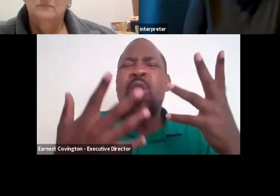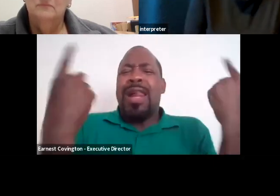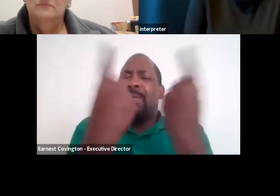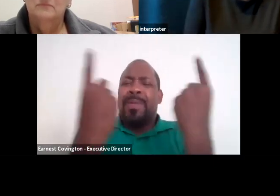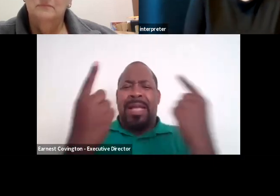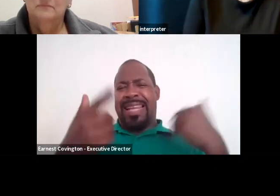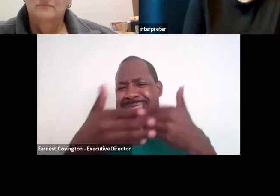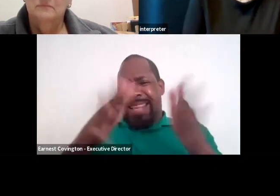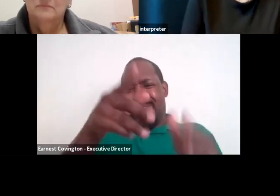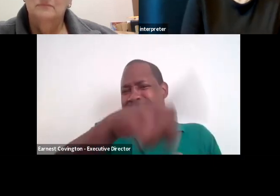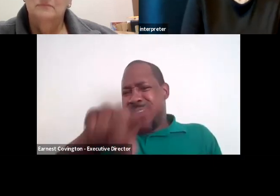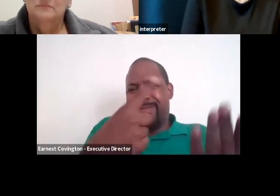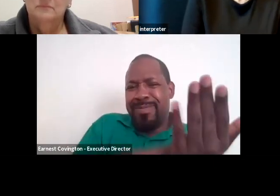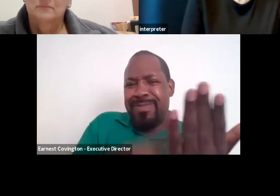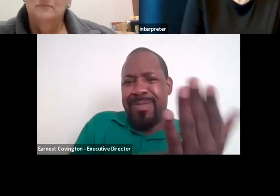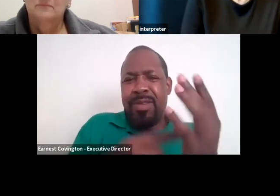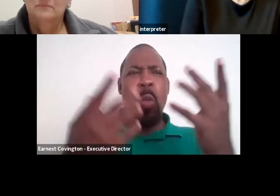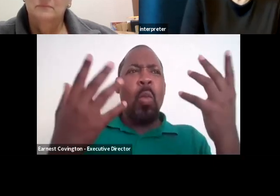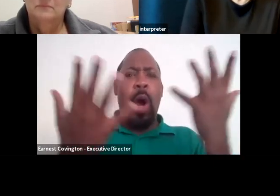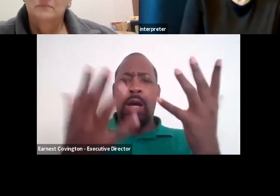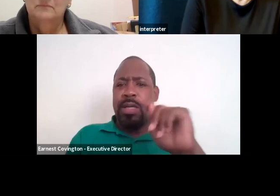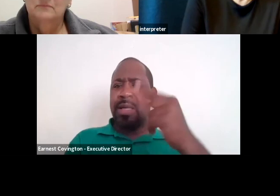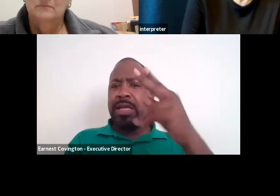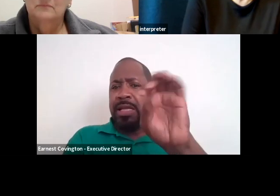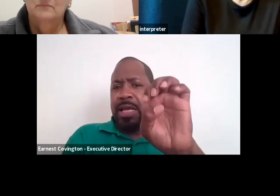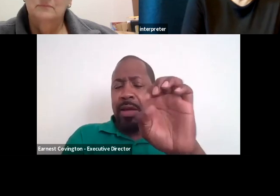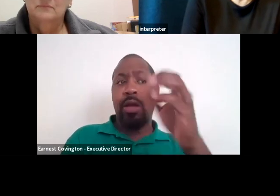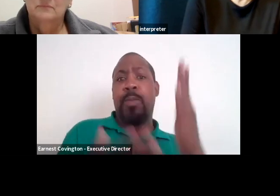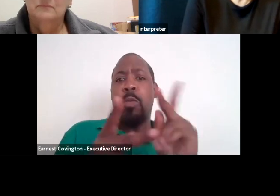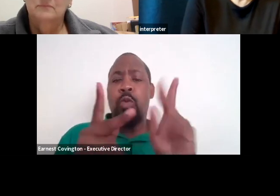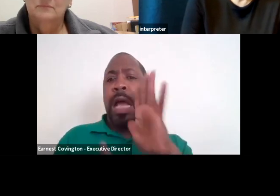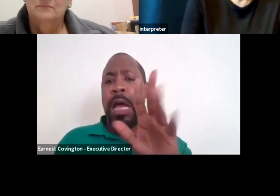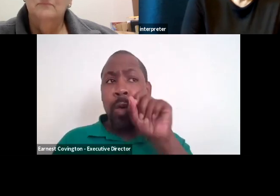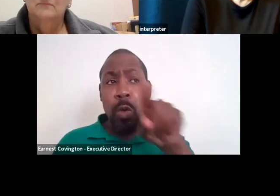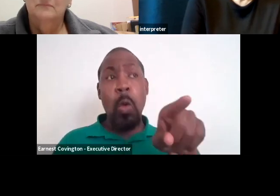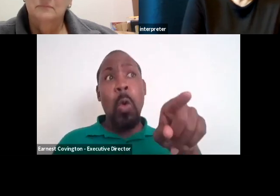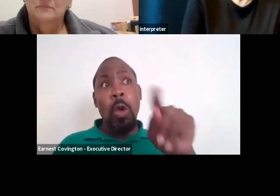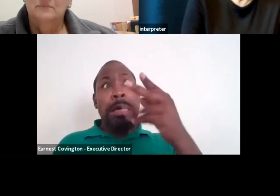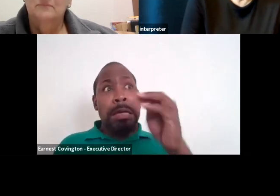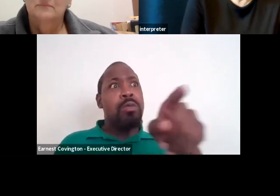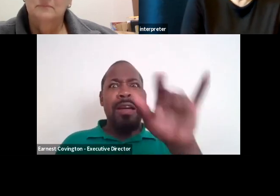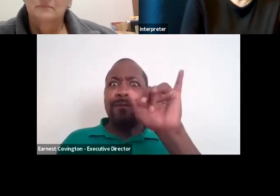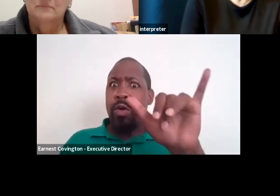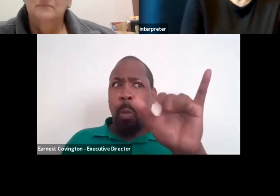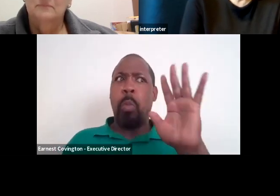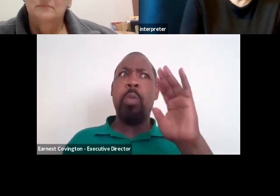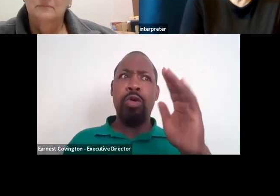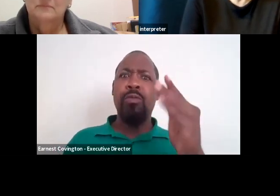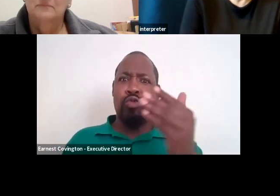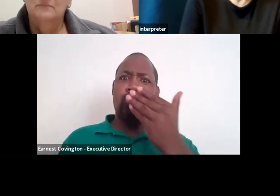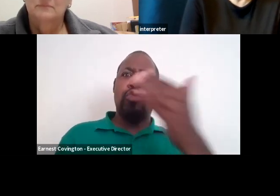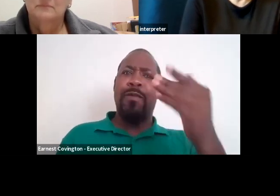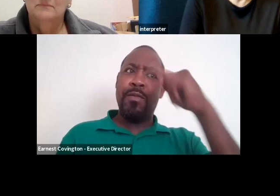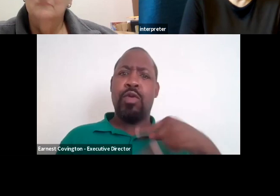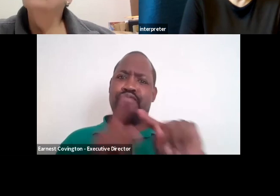any new issues that we need to resolve. So I think that we can start that conversation. And I think if people